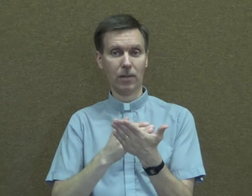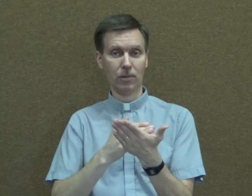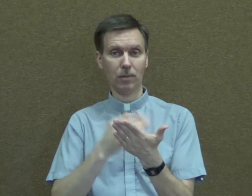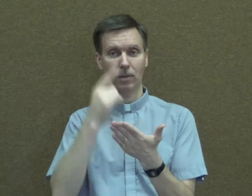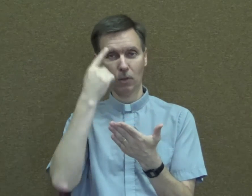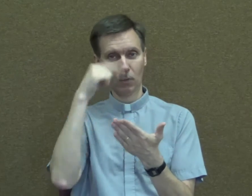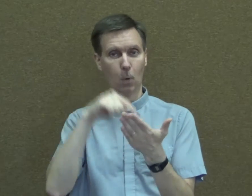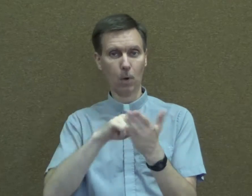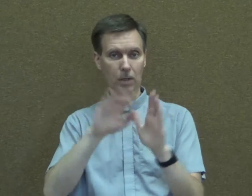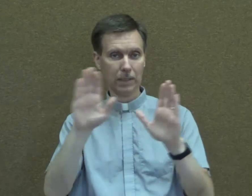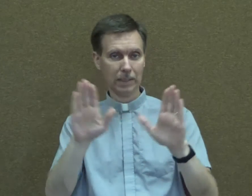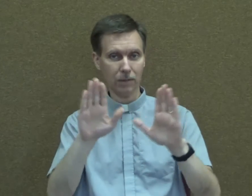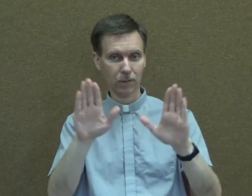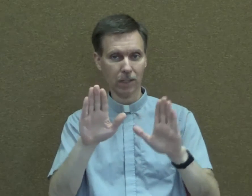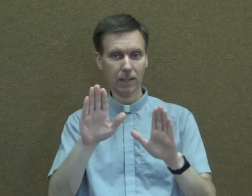lesson for this Sunday,